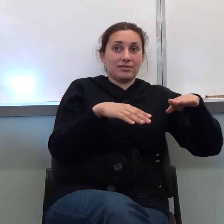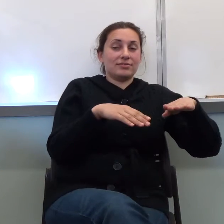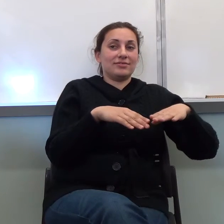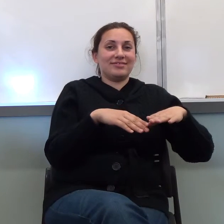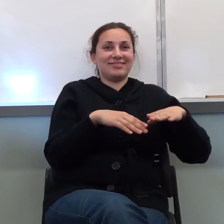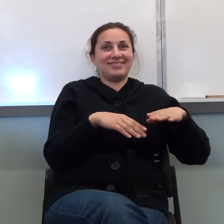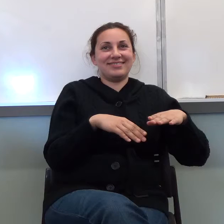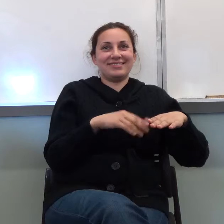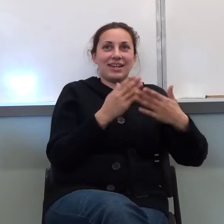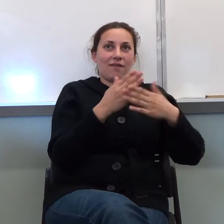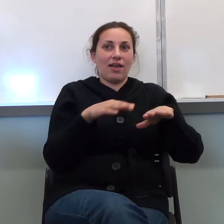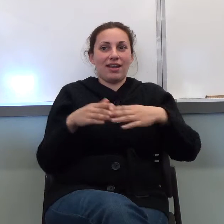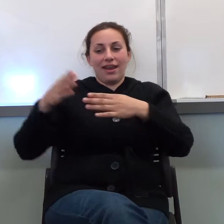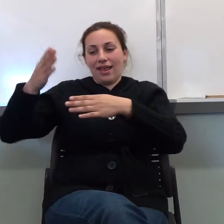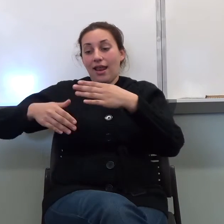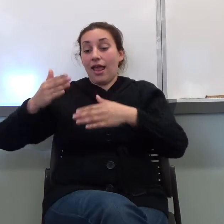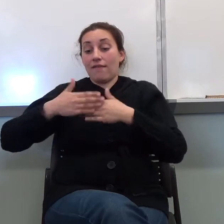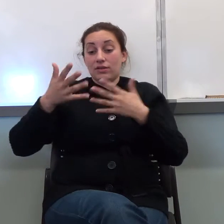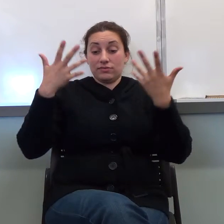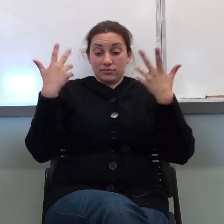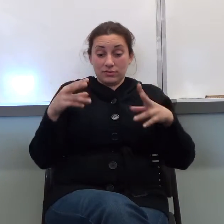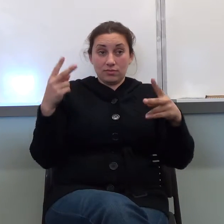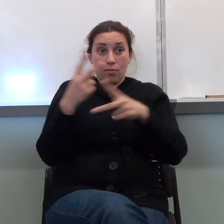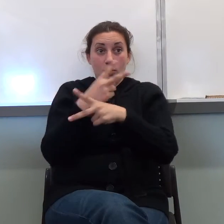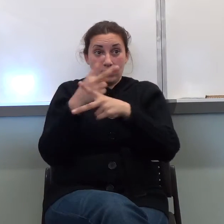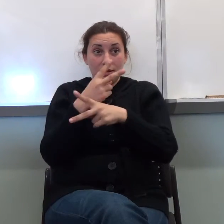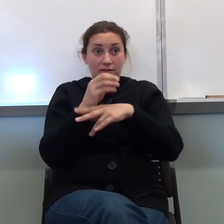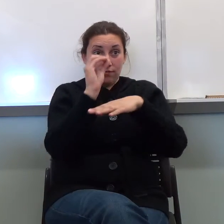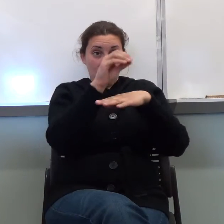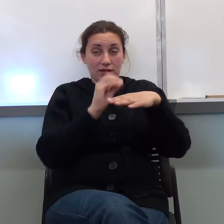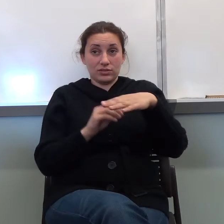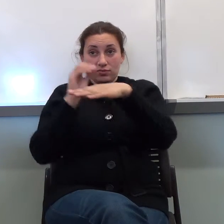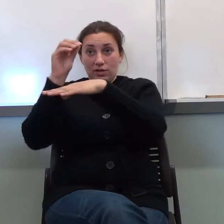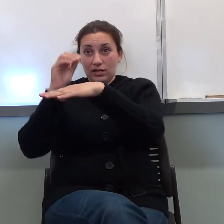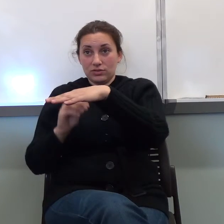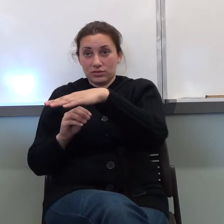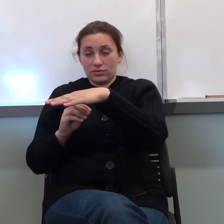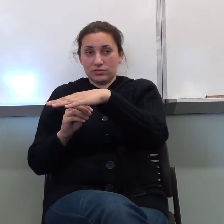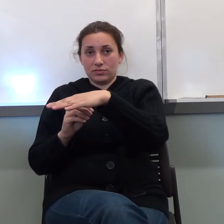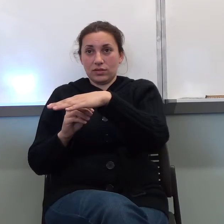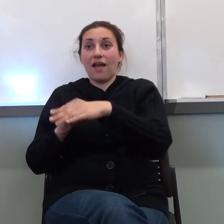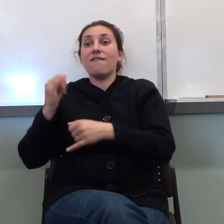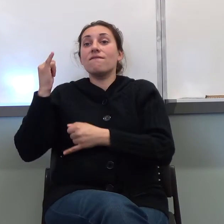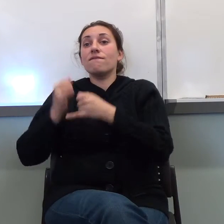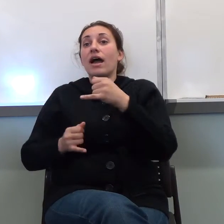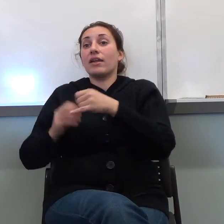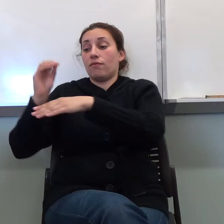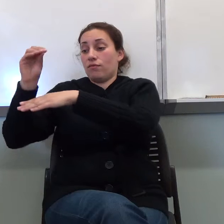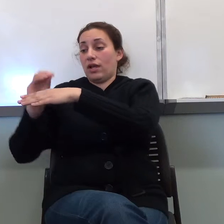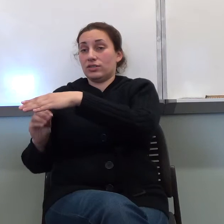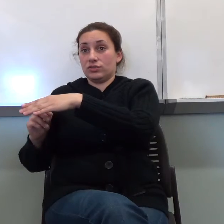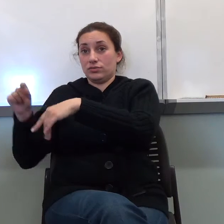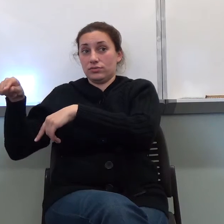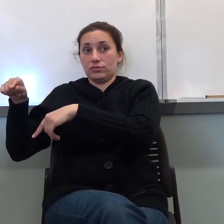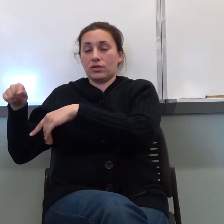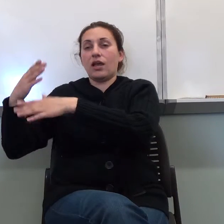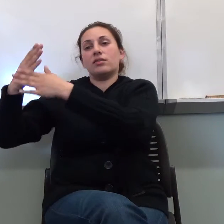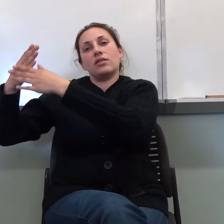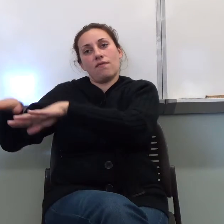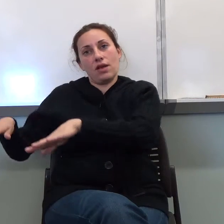at the end. After we multiplied these two fractions together, then we took that final fraction and did the division. We didn't go